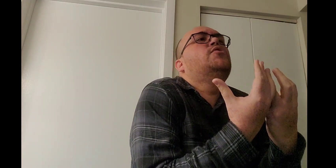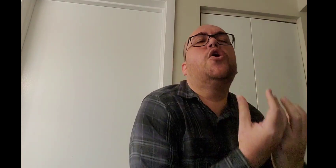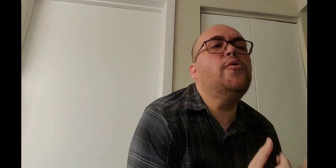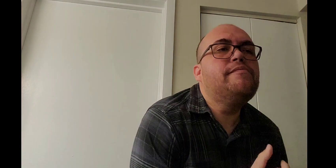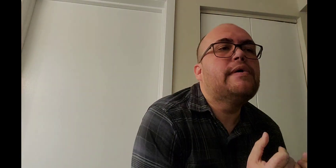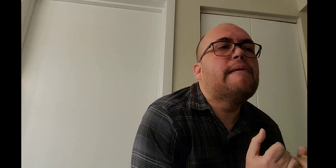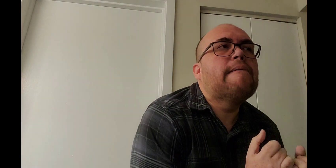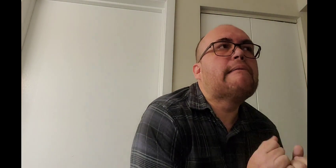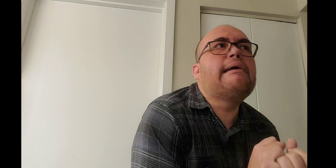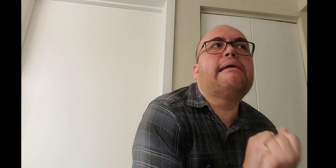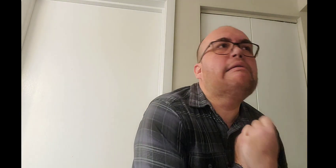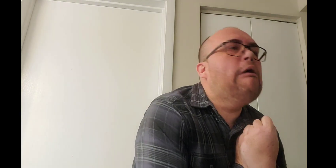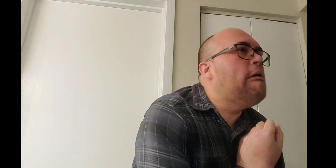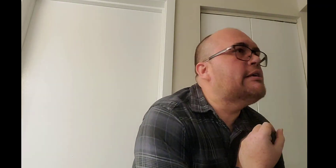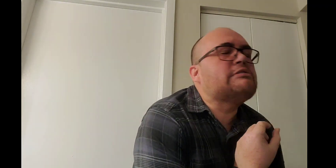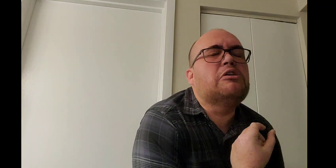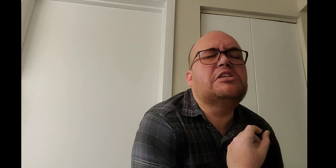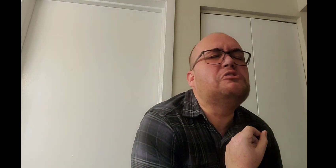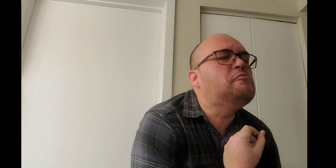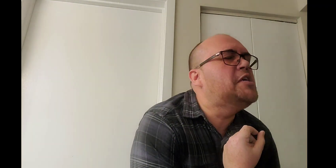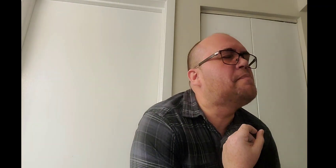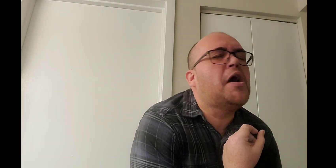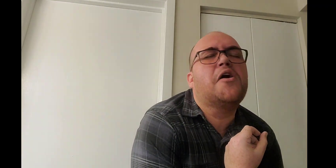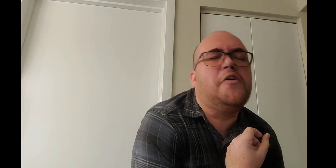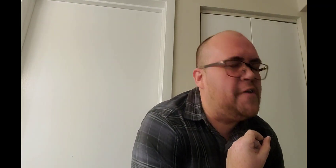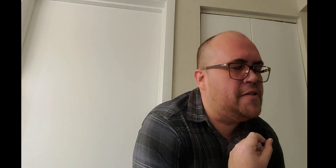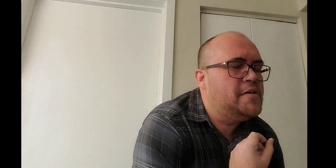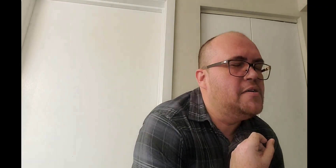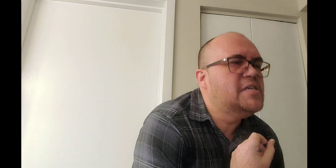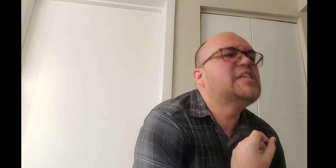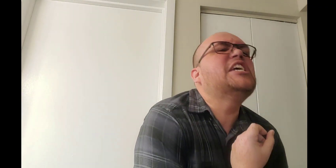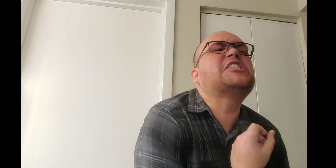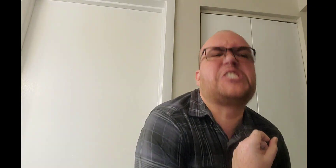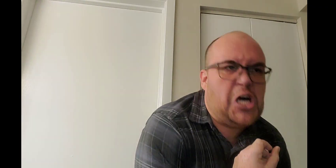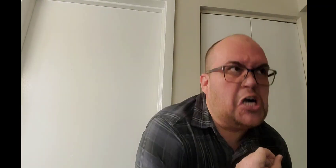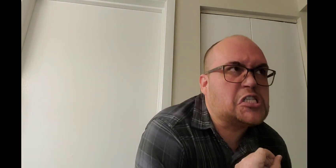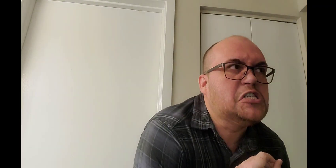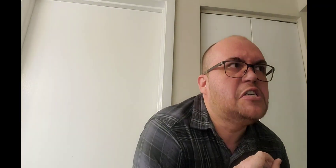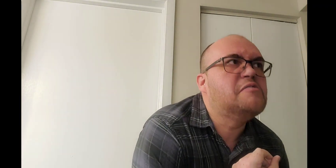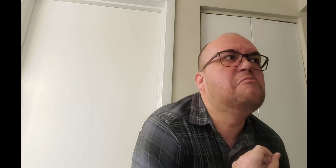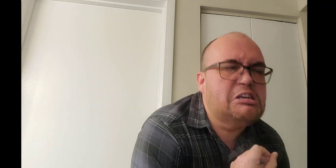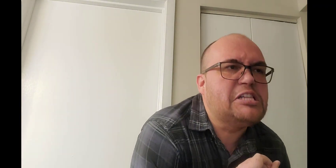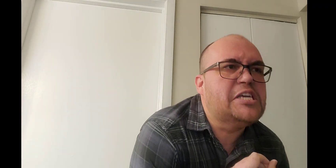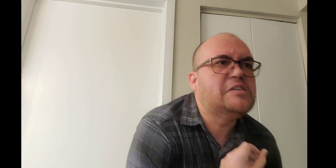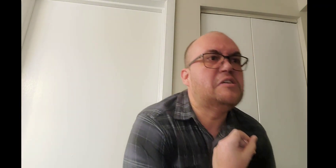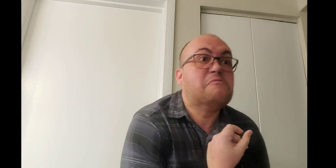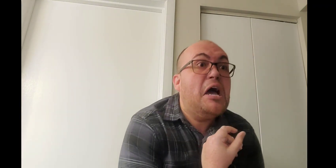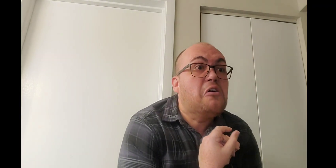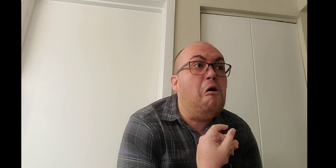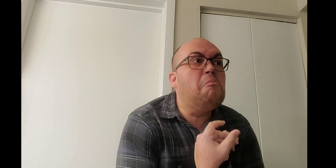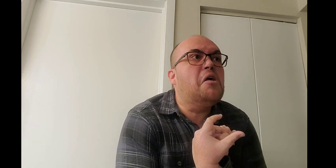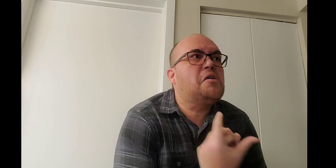no getting all is nothing to be proud of it it sucks really right hallmark